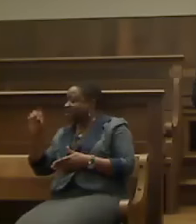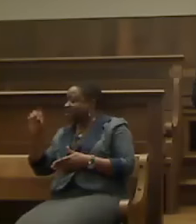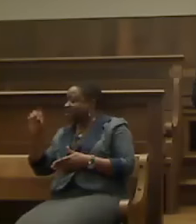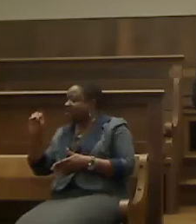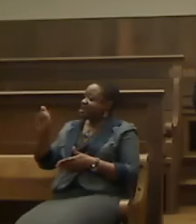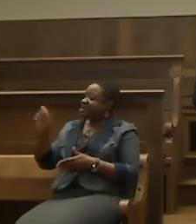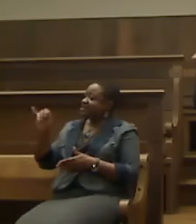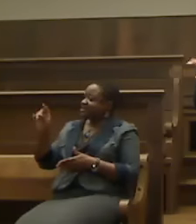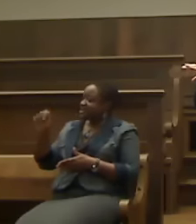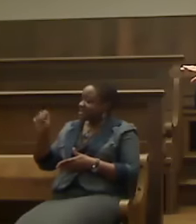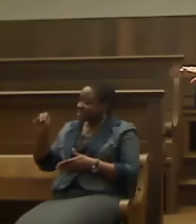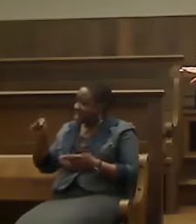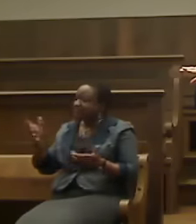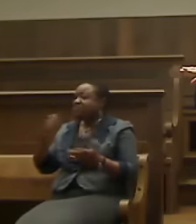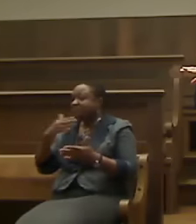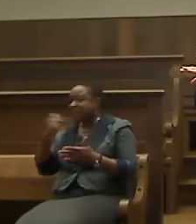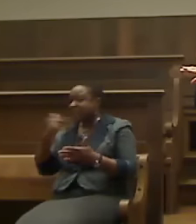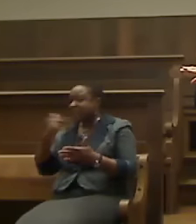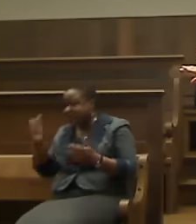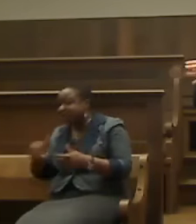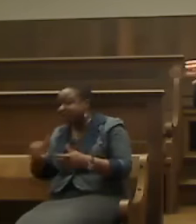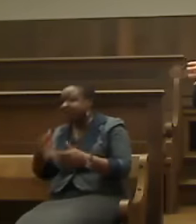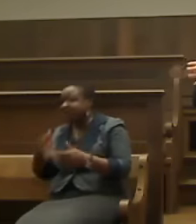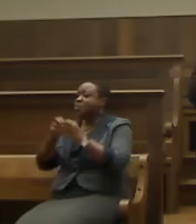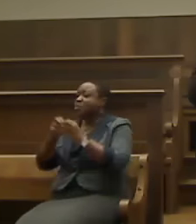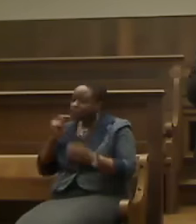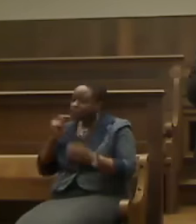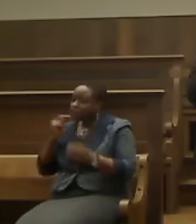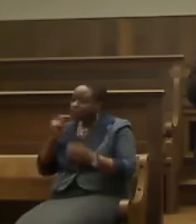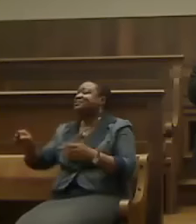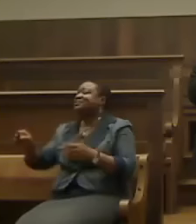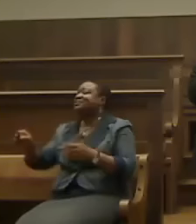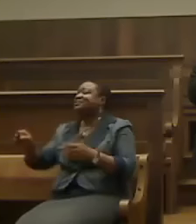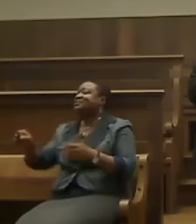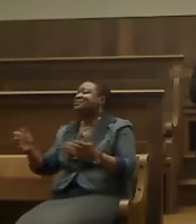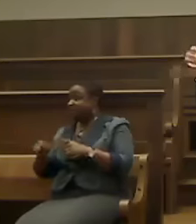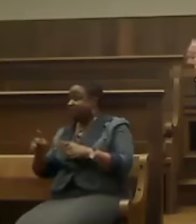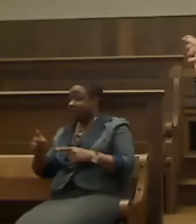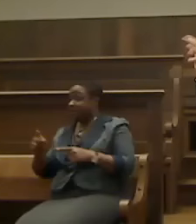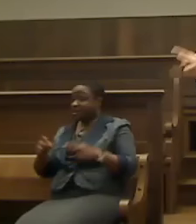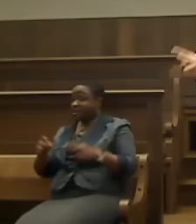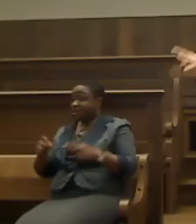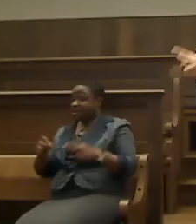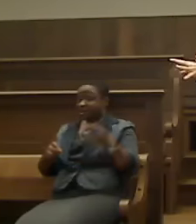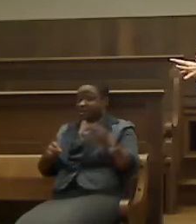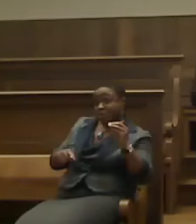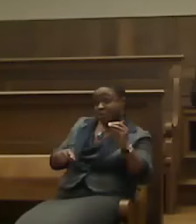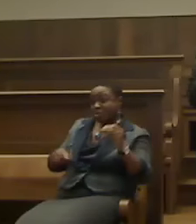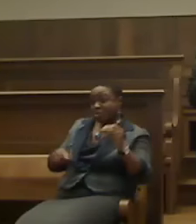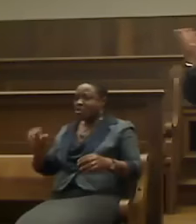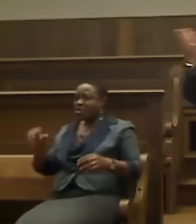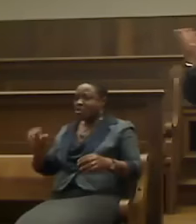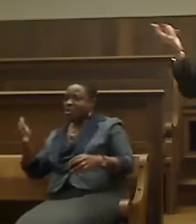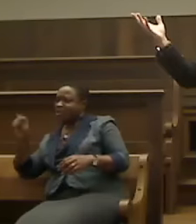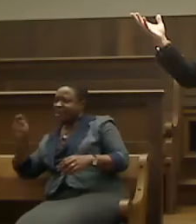lower exposure to these toxic chemicals. So is it the GMO or is it the organic, other aspects of organic, other ways